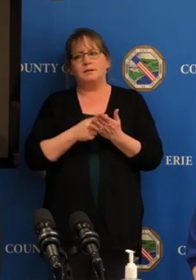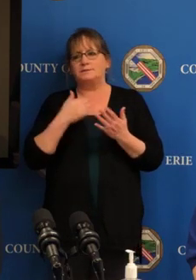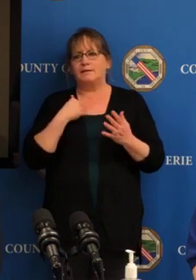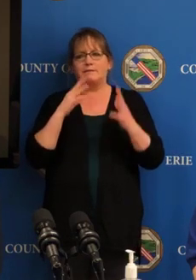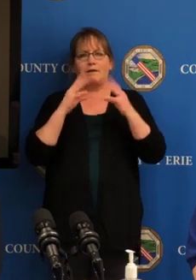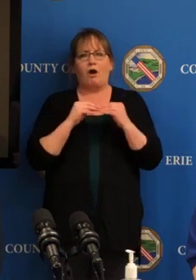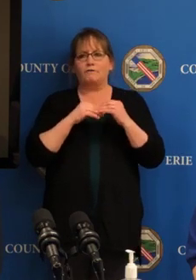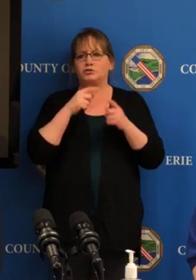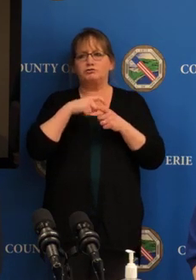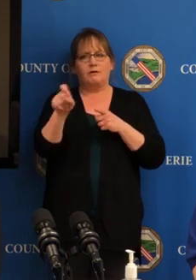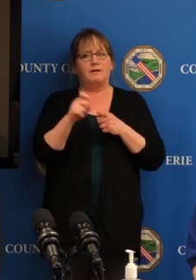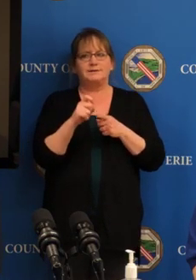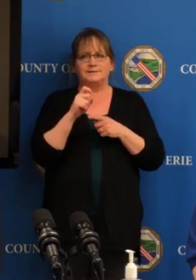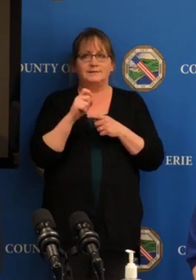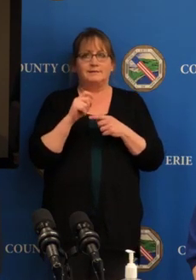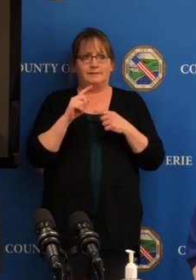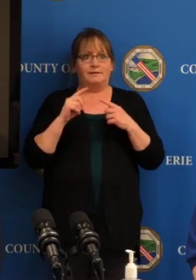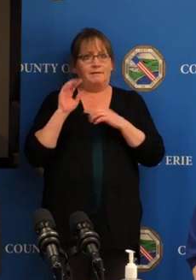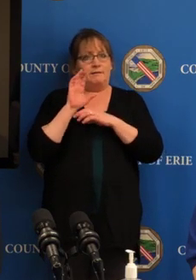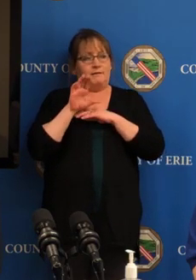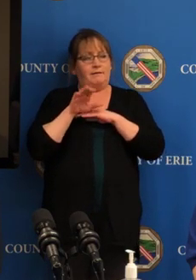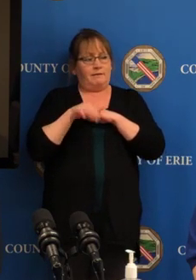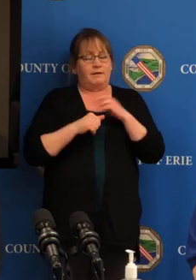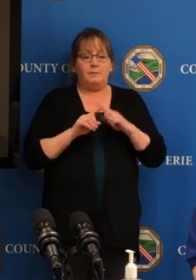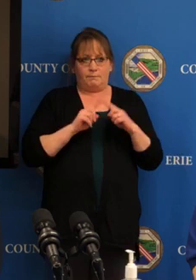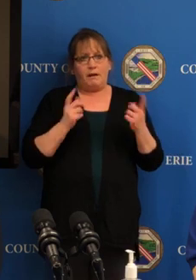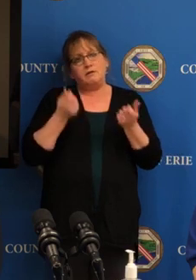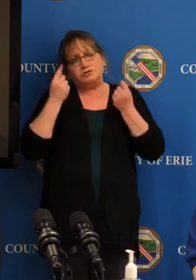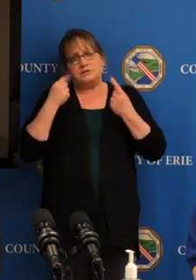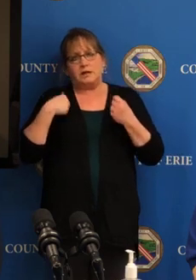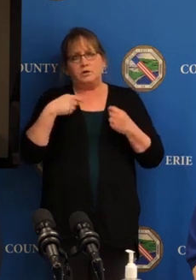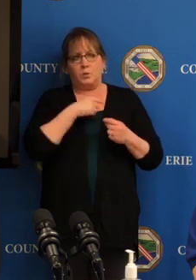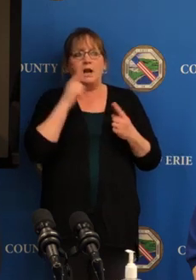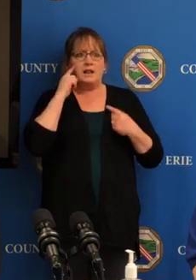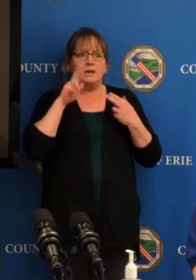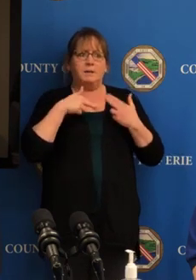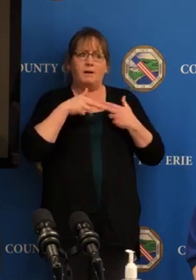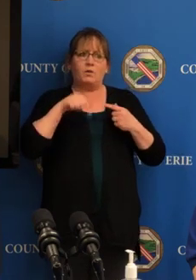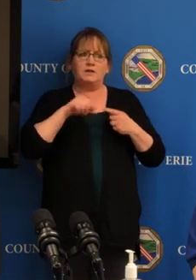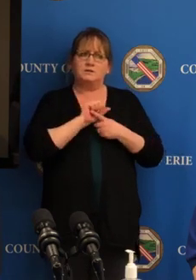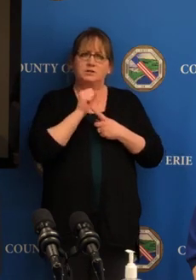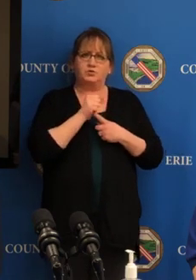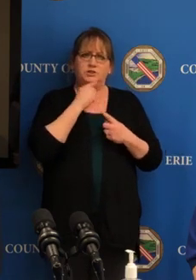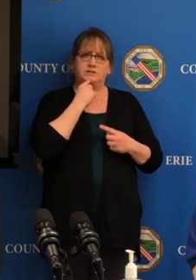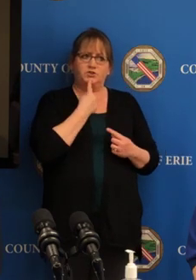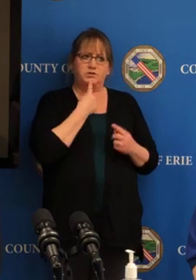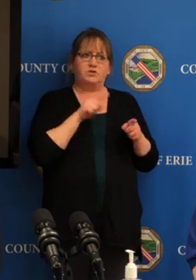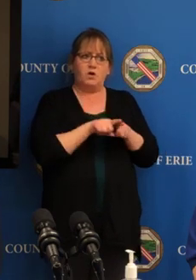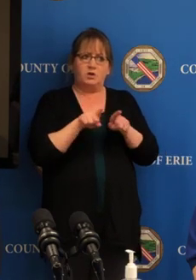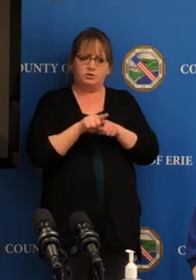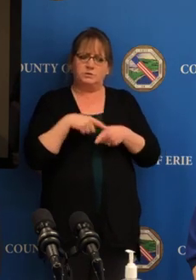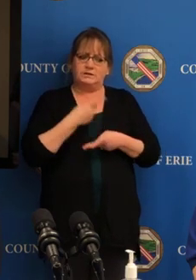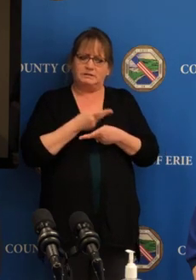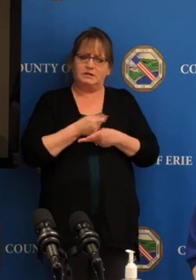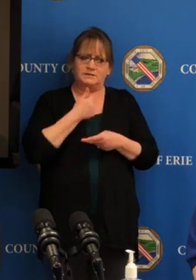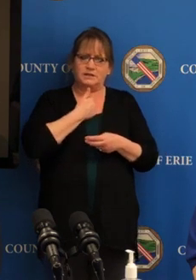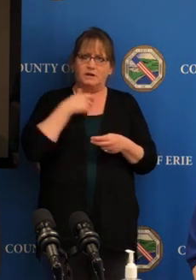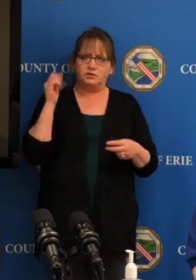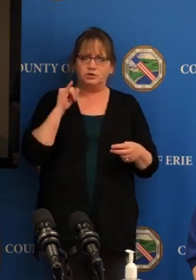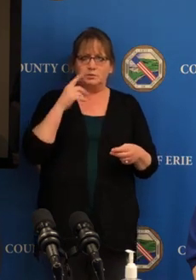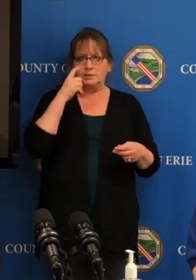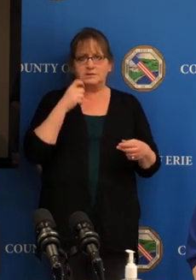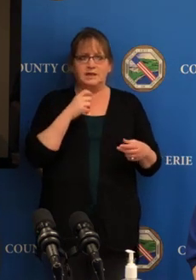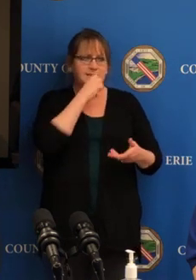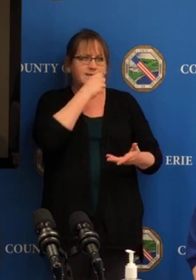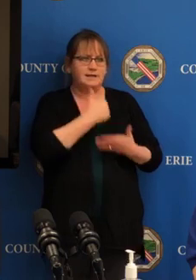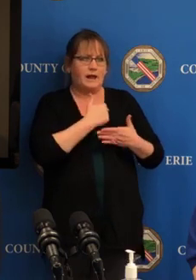late in the night. But I want people to understand that we're taking this seriously, and we're also watching out for our own well-being, because it